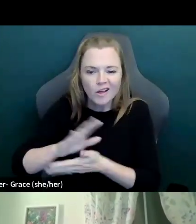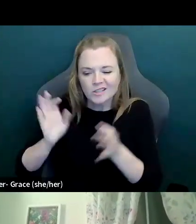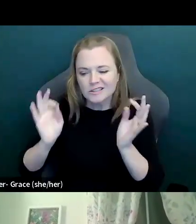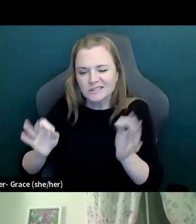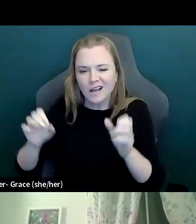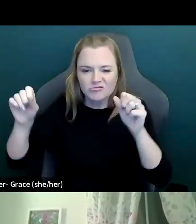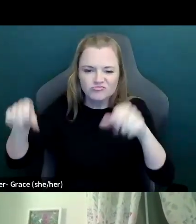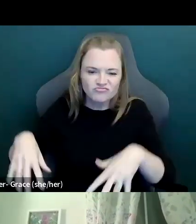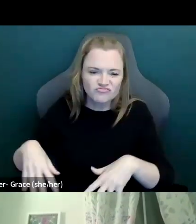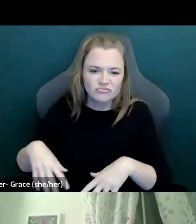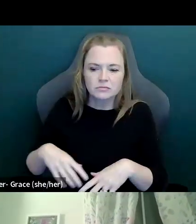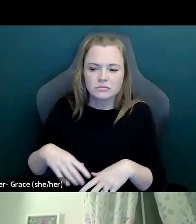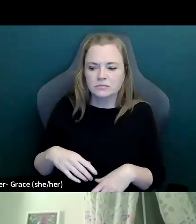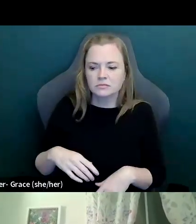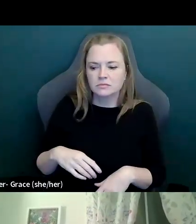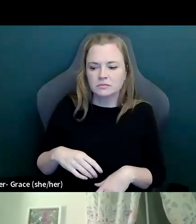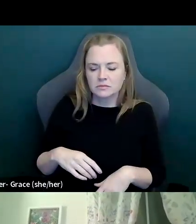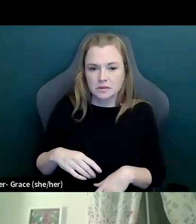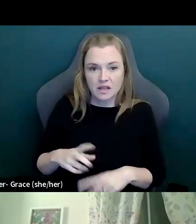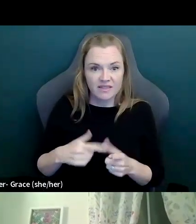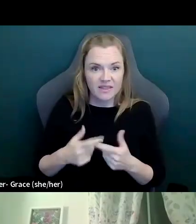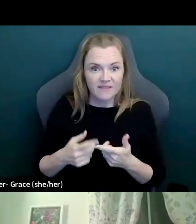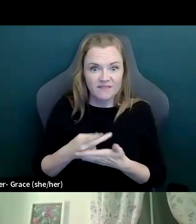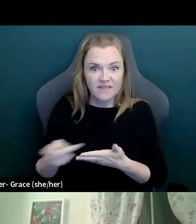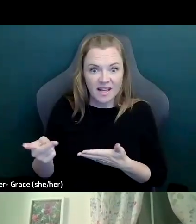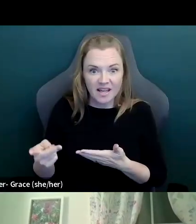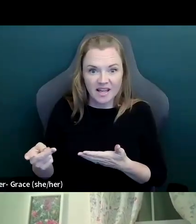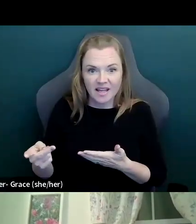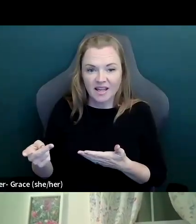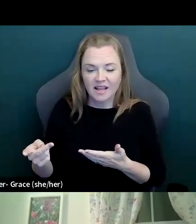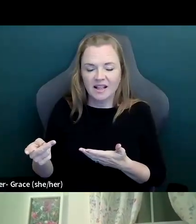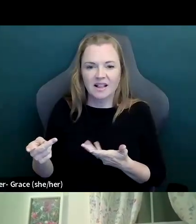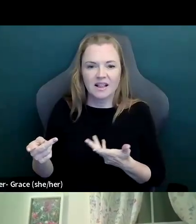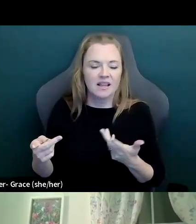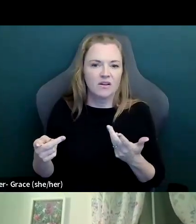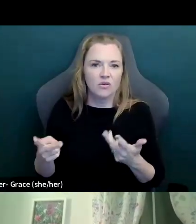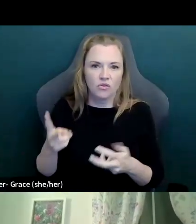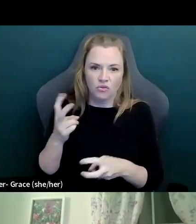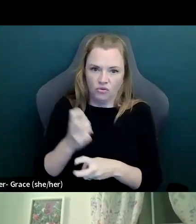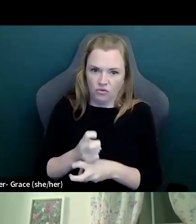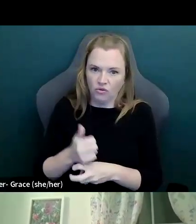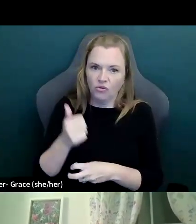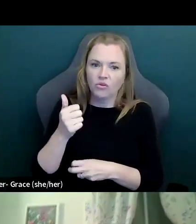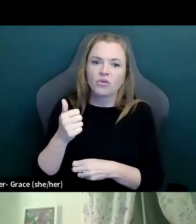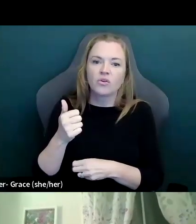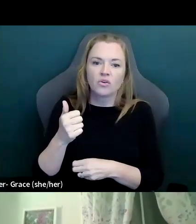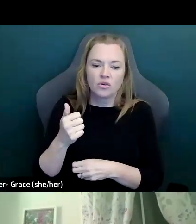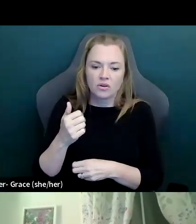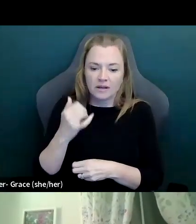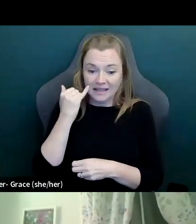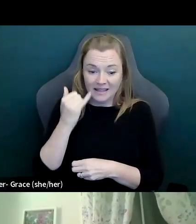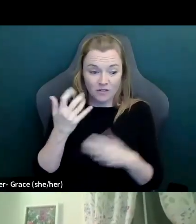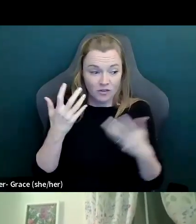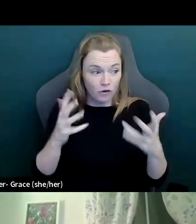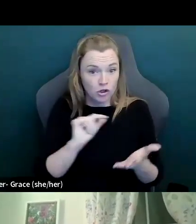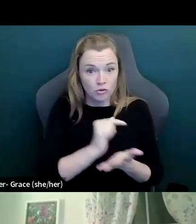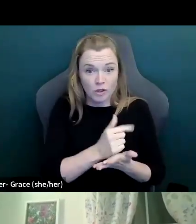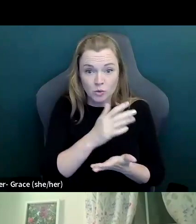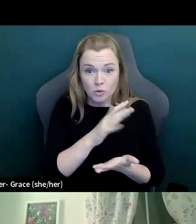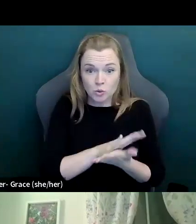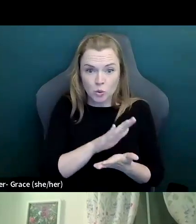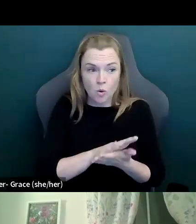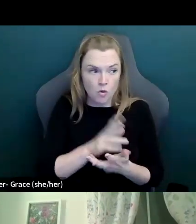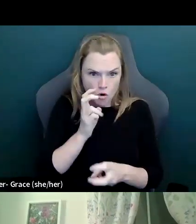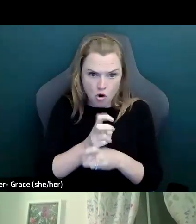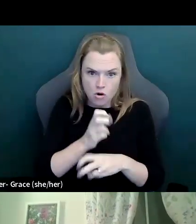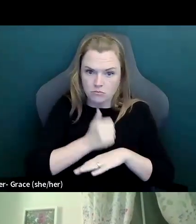do this, they'd do that. And then they fail. And then it's much, much harder once you're out of school to get services. So